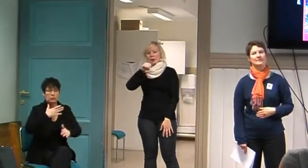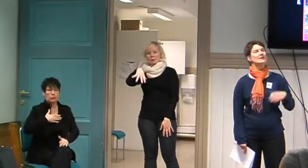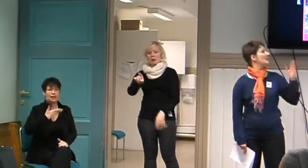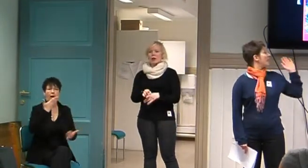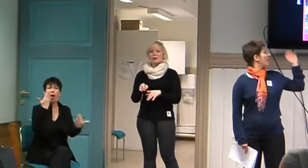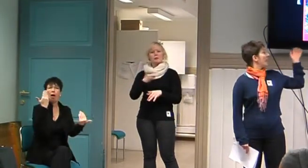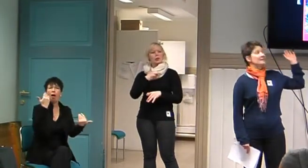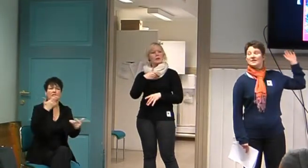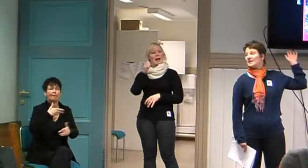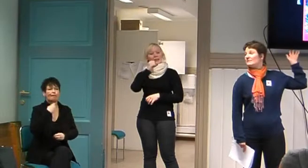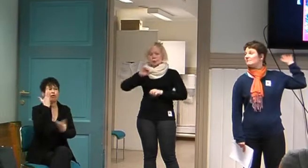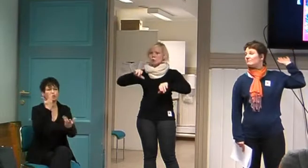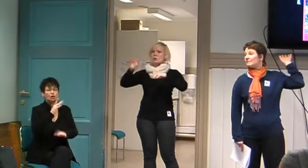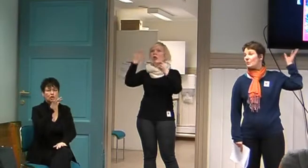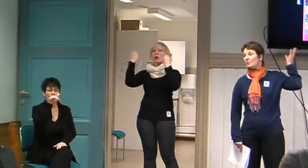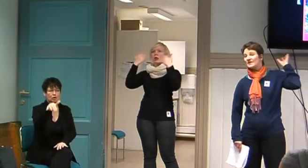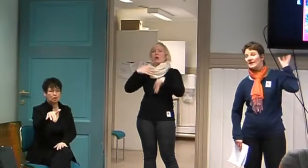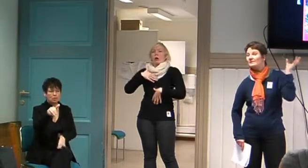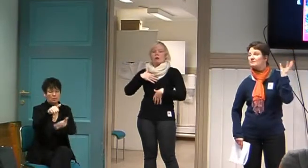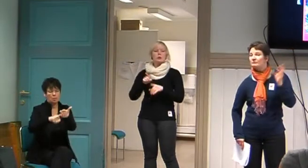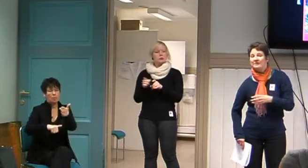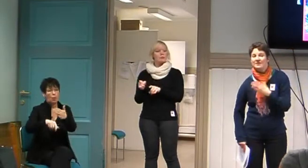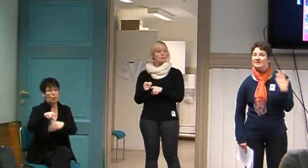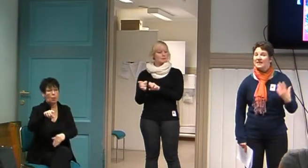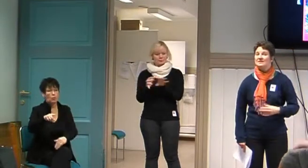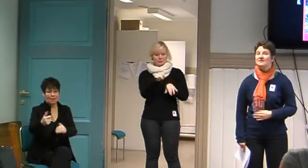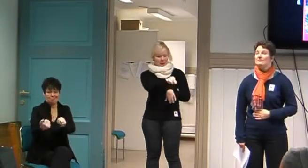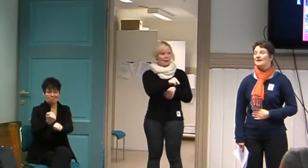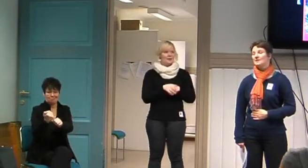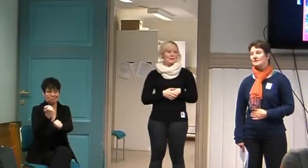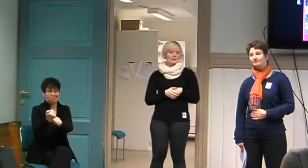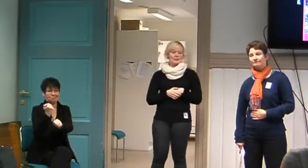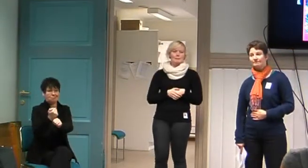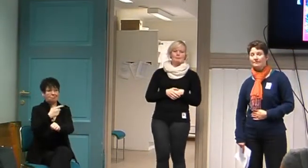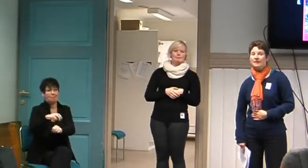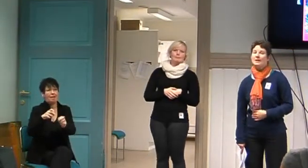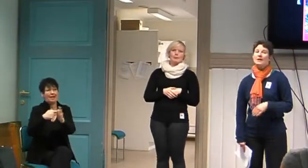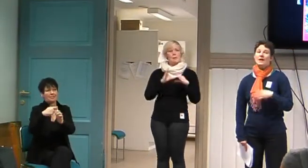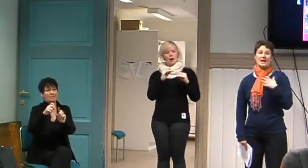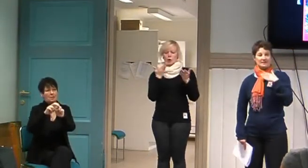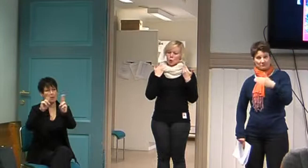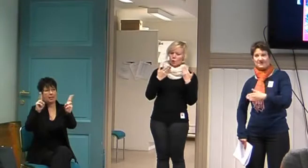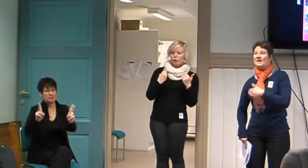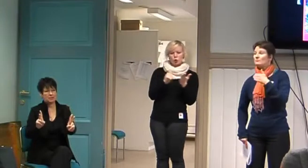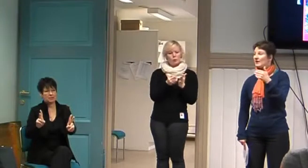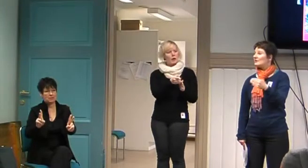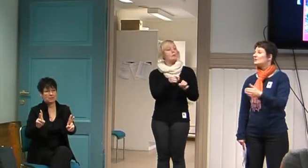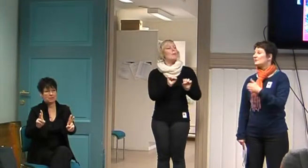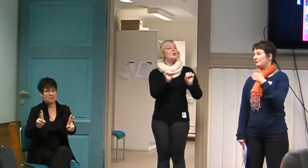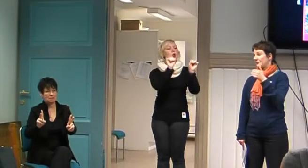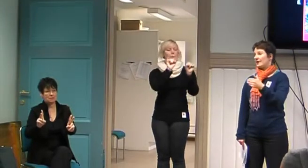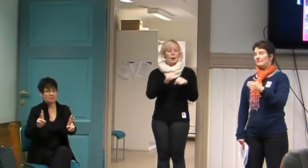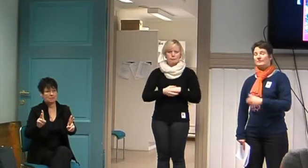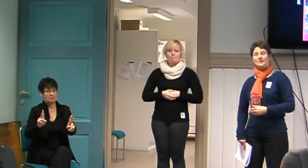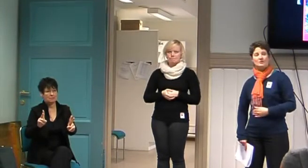country. And he bought and renovated Kensington Palace. It was then where a lot